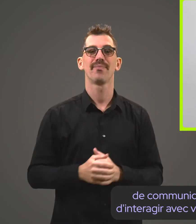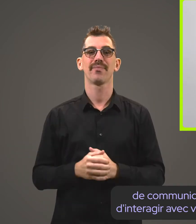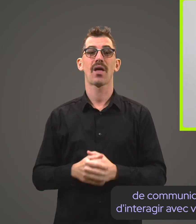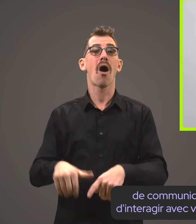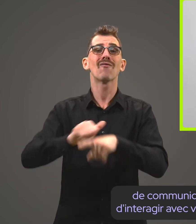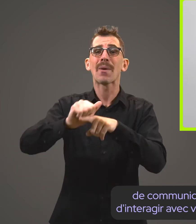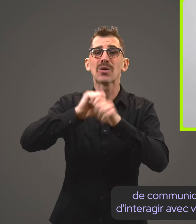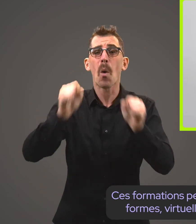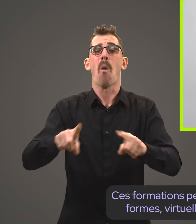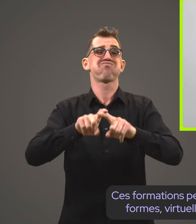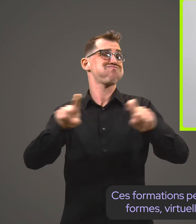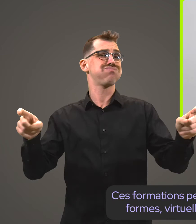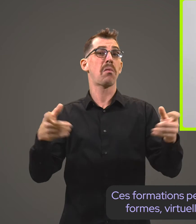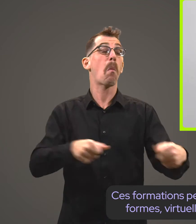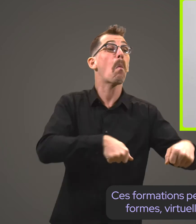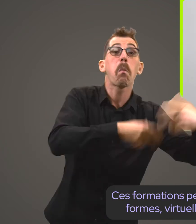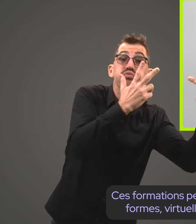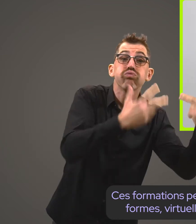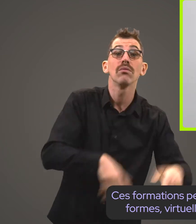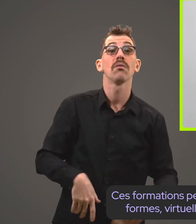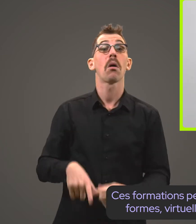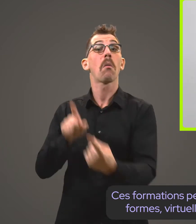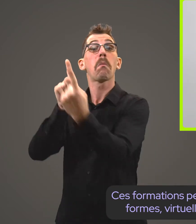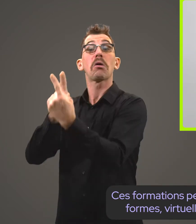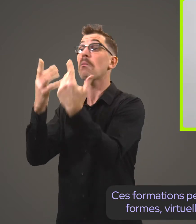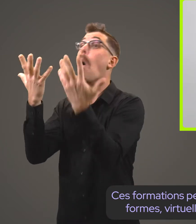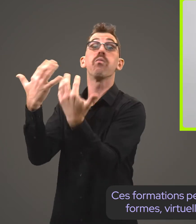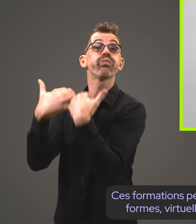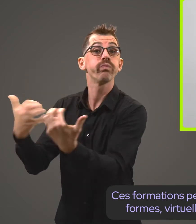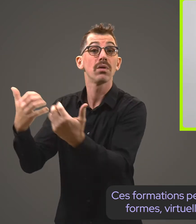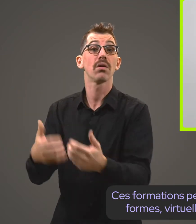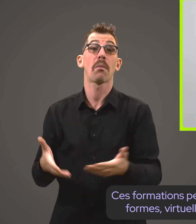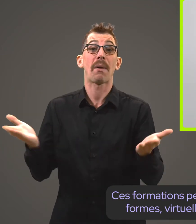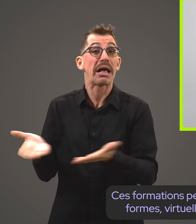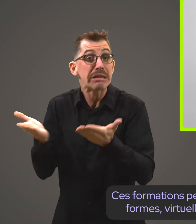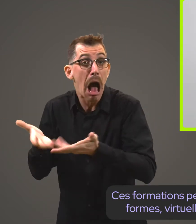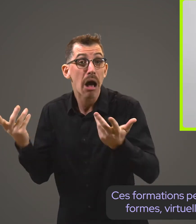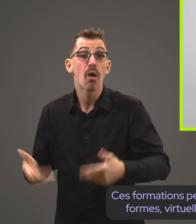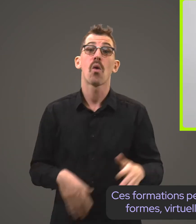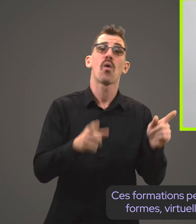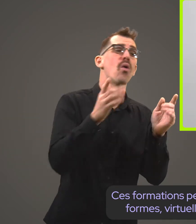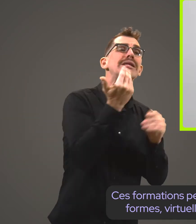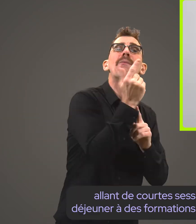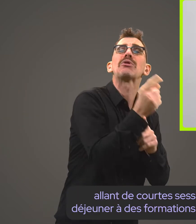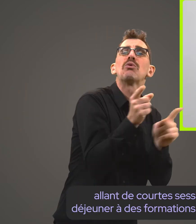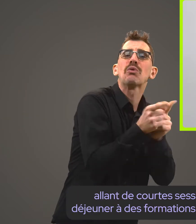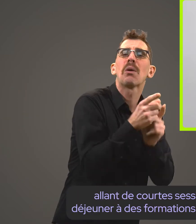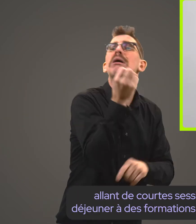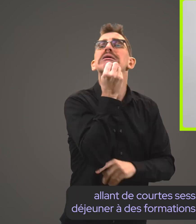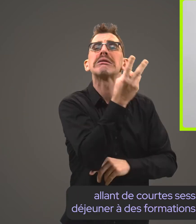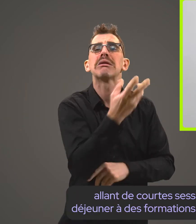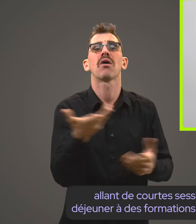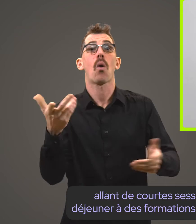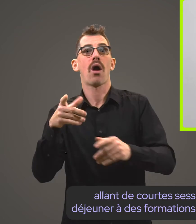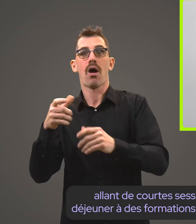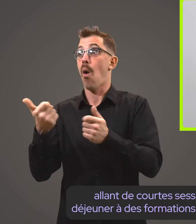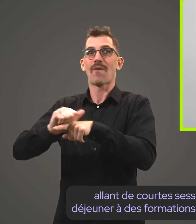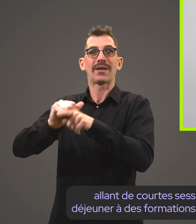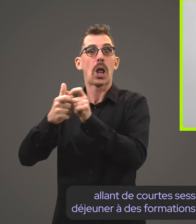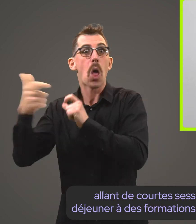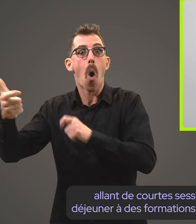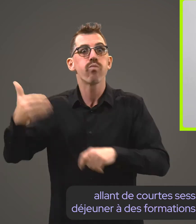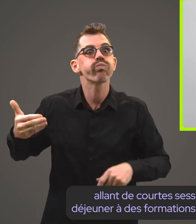real time. These can take on a range of formats, either virtually or in person, from short 15-minute